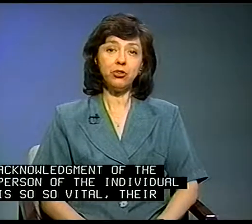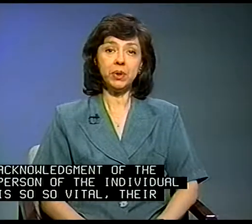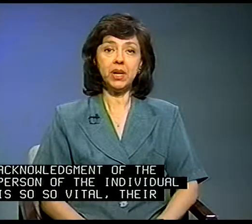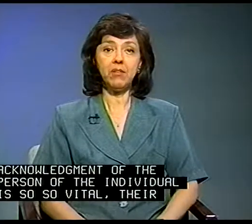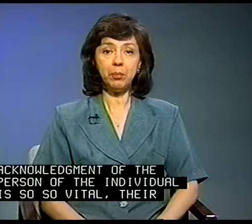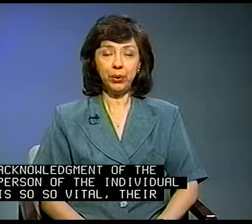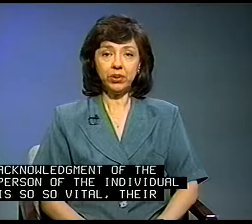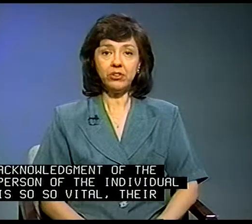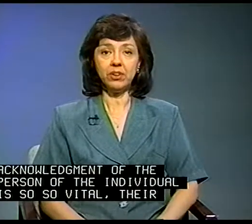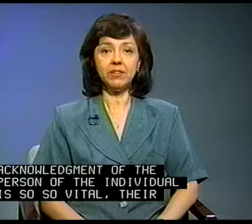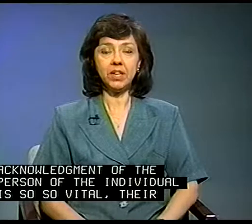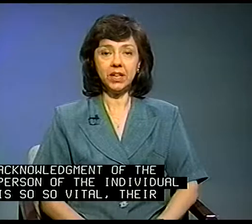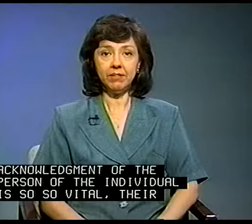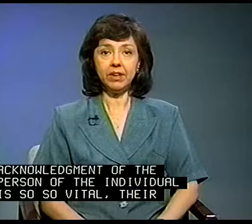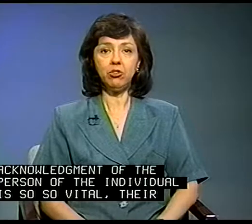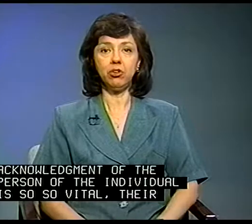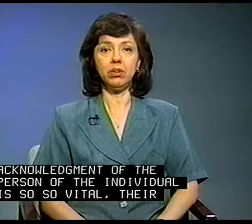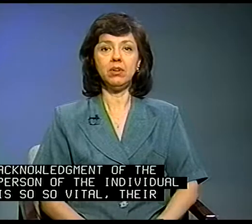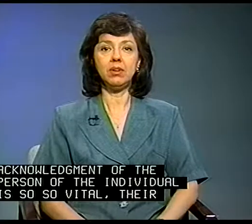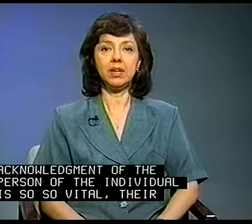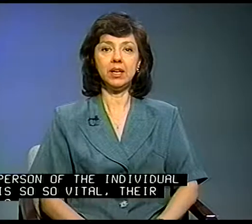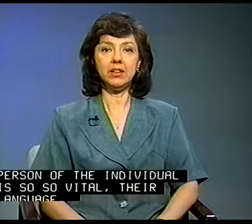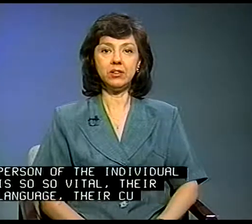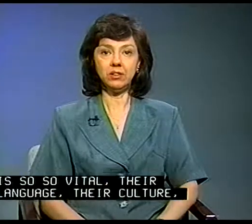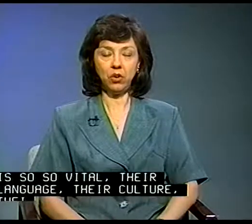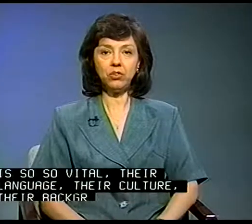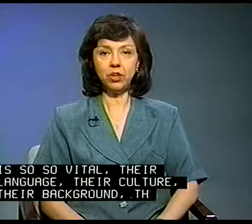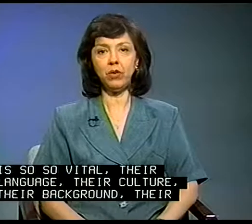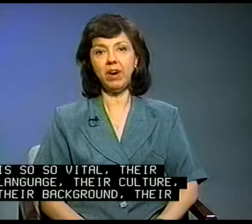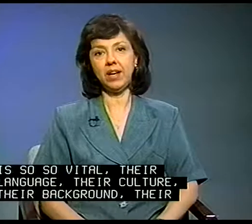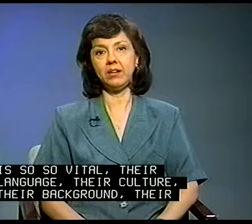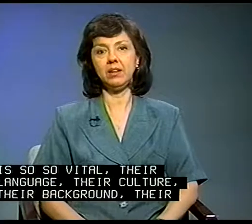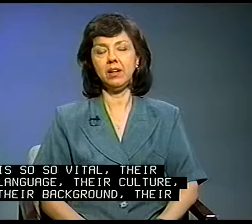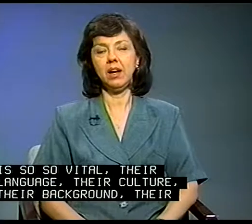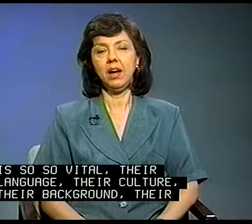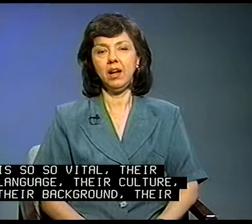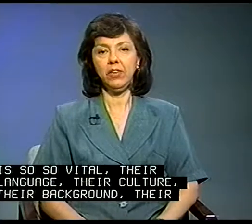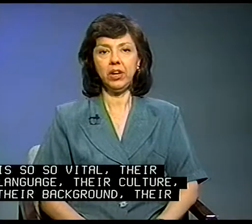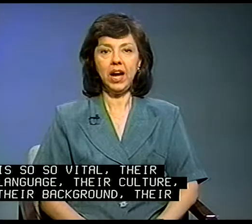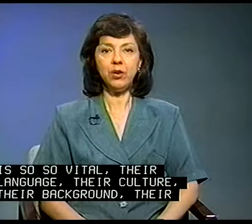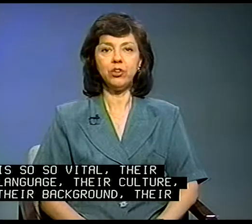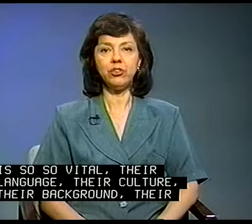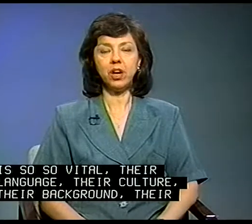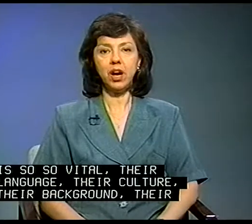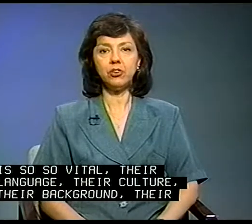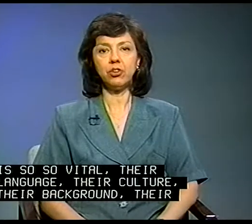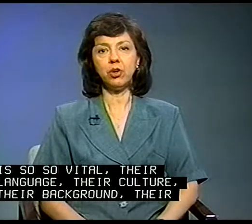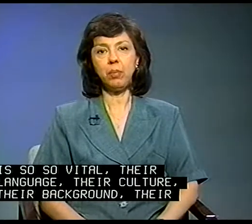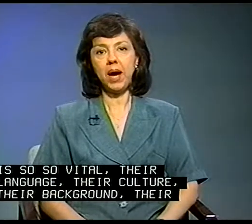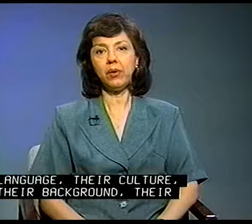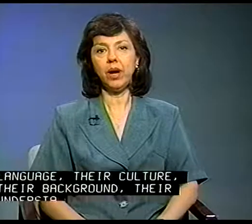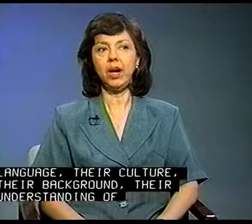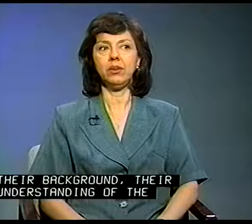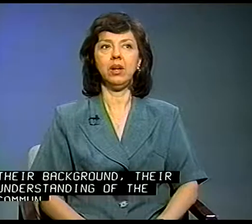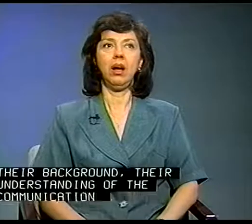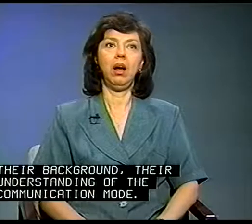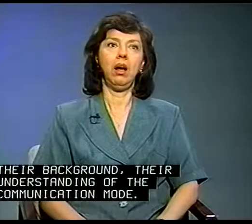acknowledgement of the person, of the individual, is so, so vital. Their language, their culture, their background,